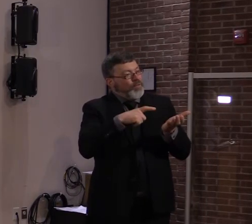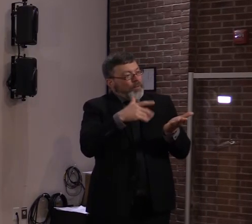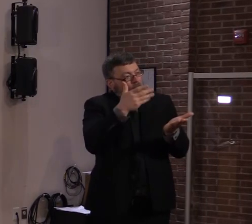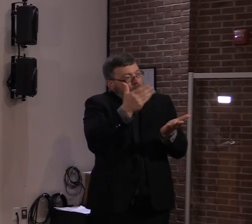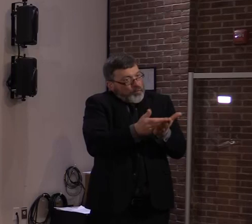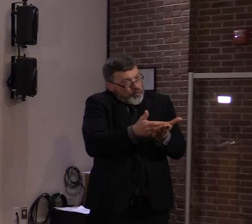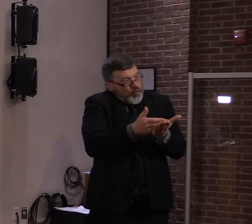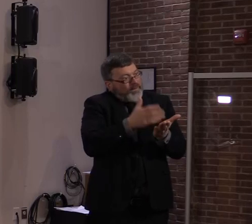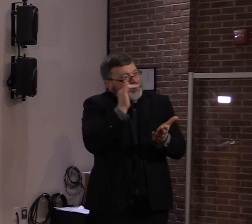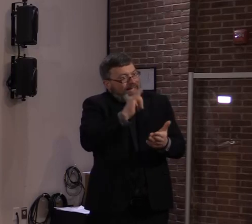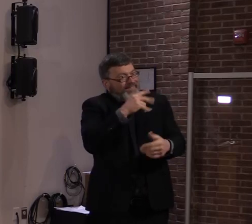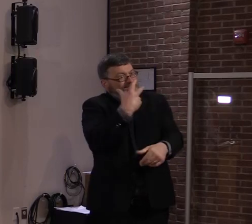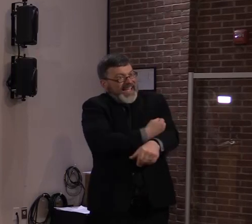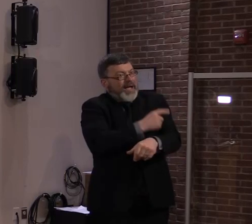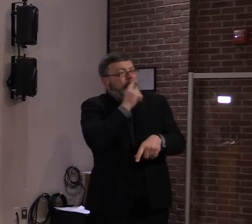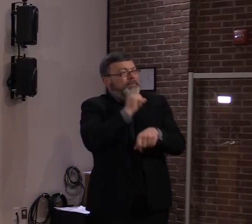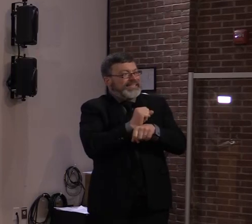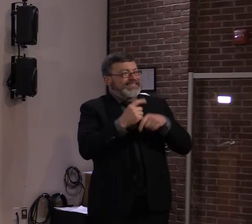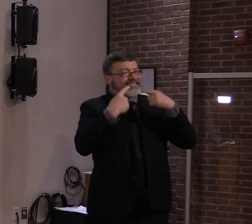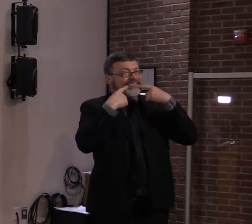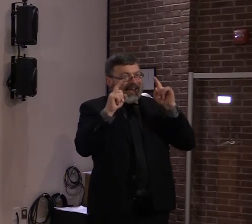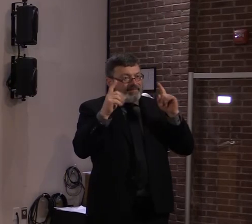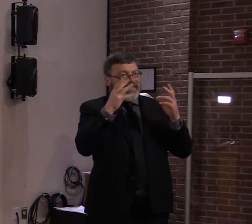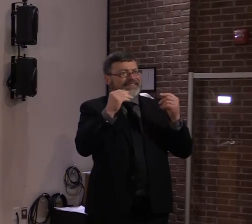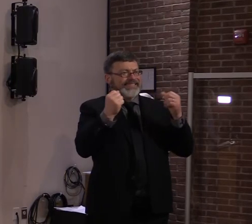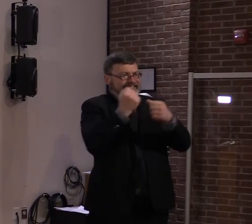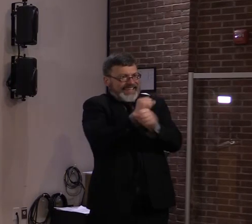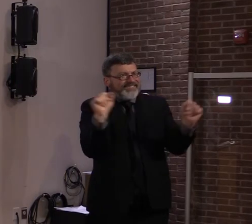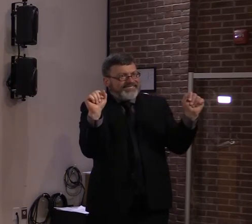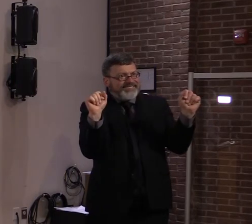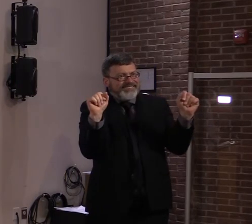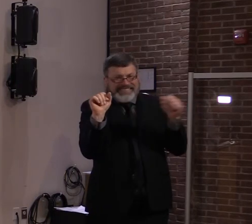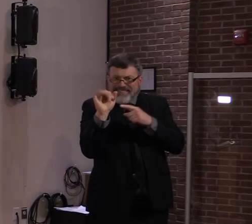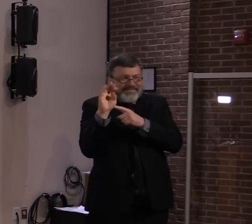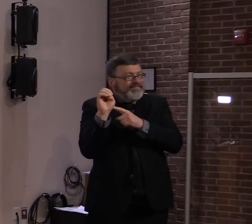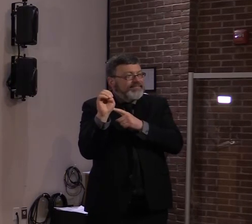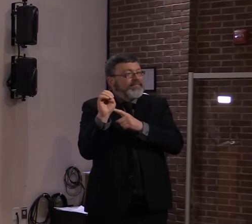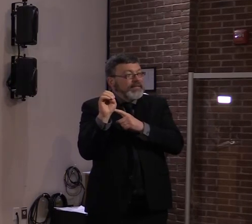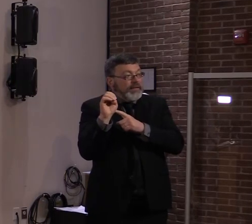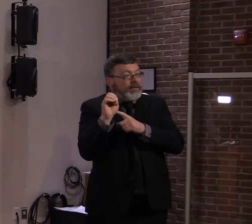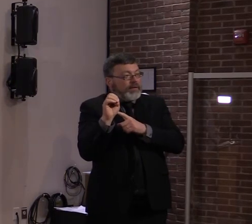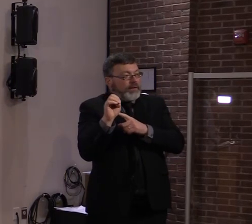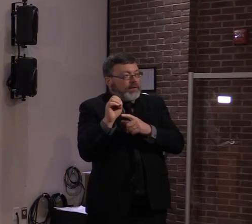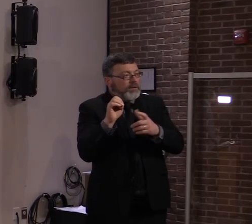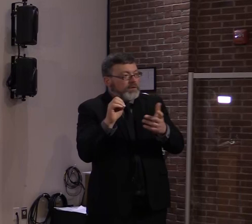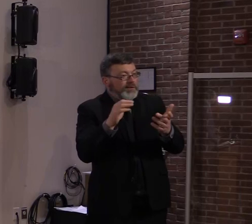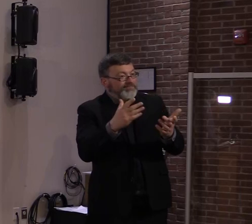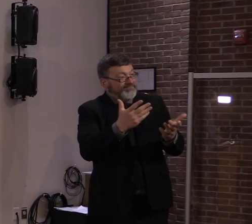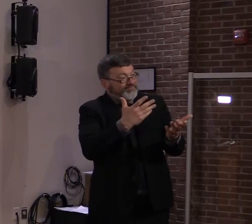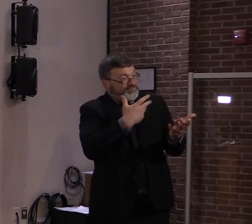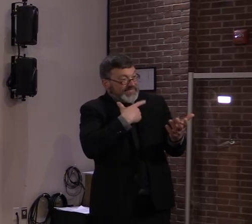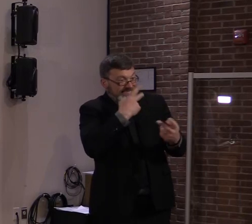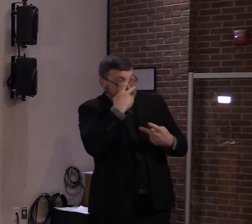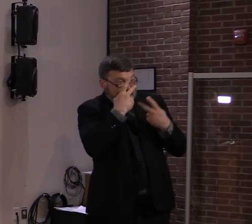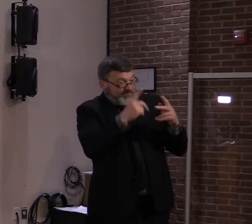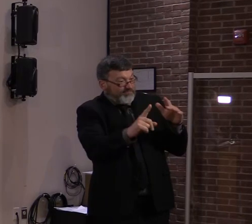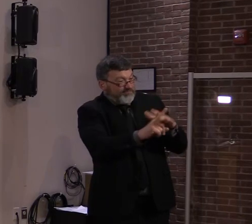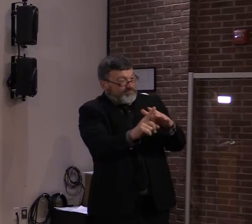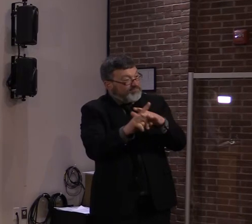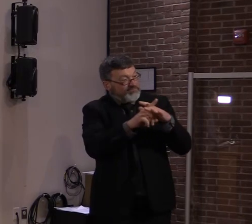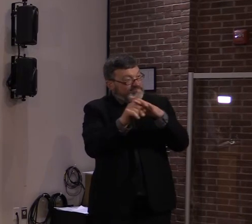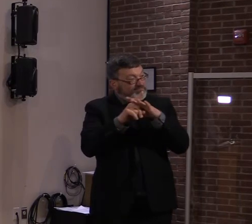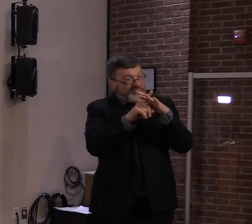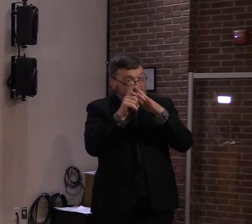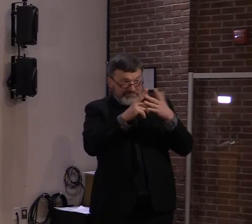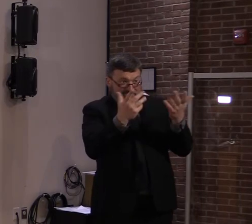the vaccines, which, by the way, more and more reports are coming out with large-scale populations showing that